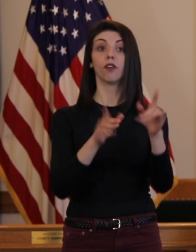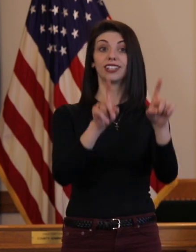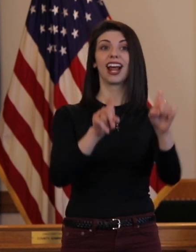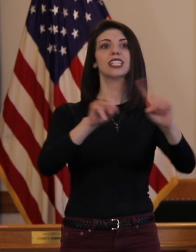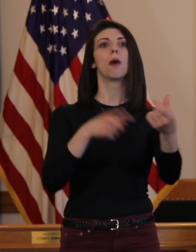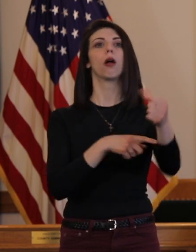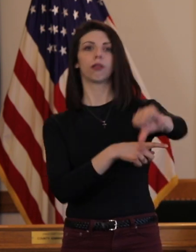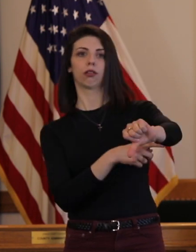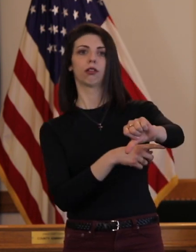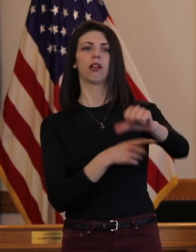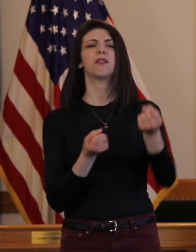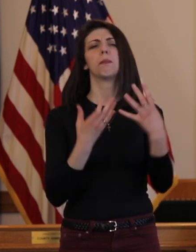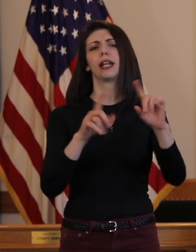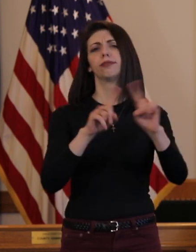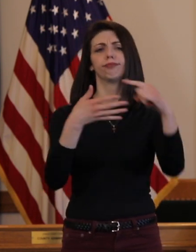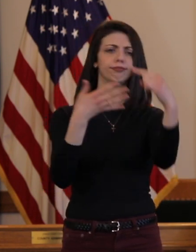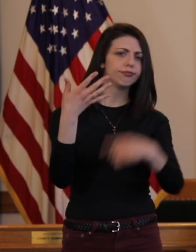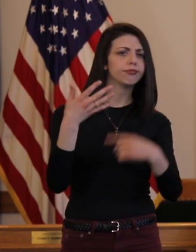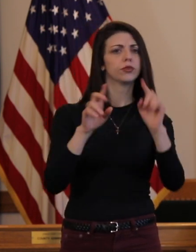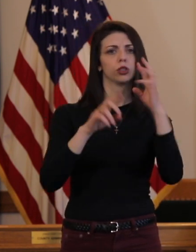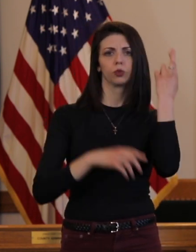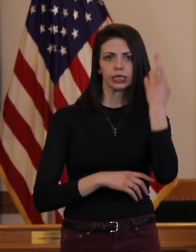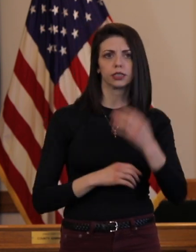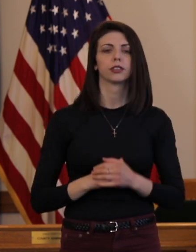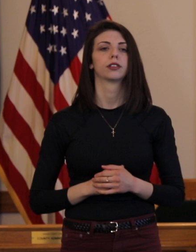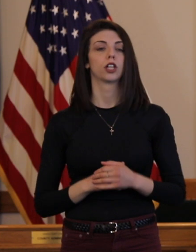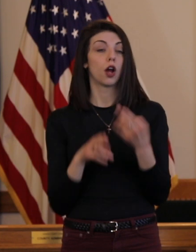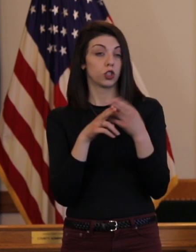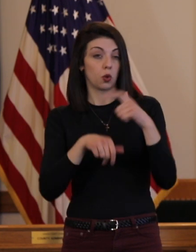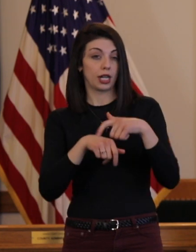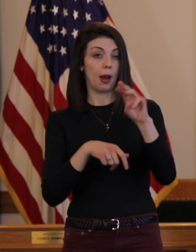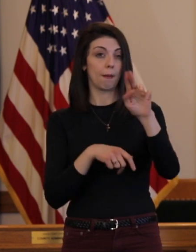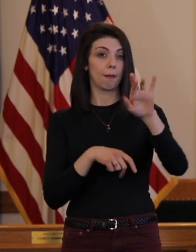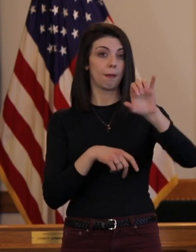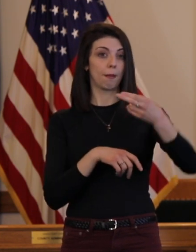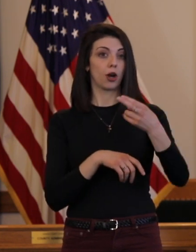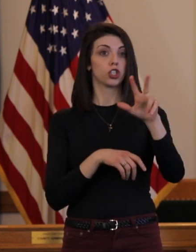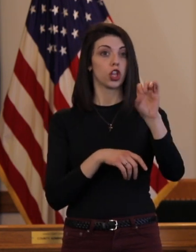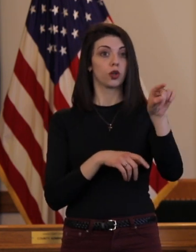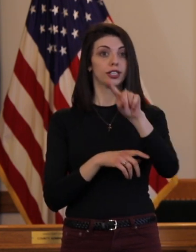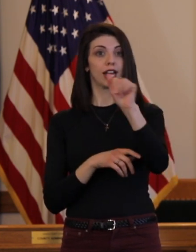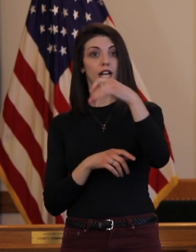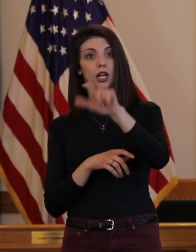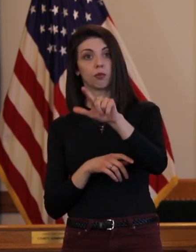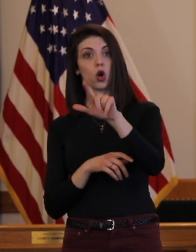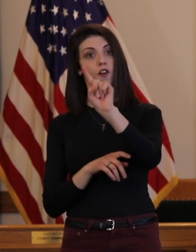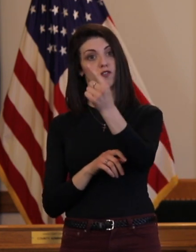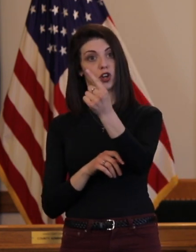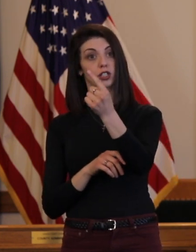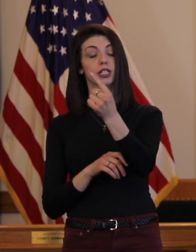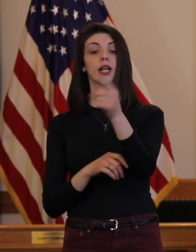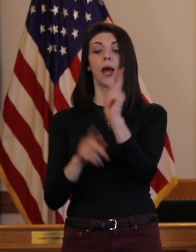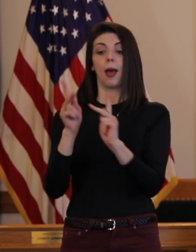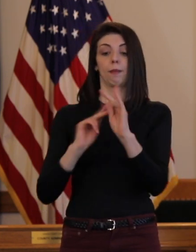variety of reasons. For a brief period of time, from March 30th to April 1st, symptomatic individuals in a